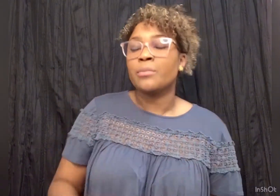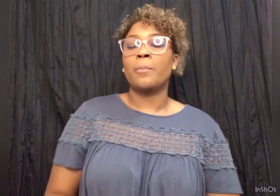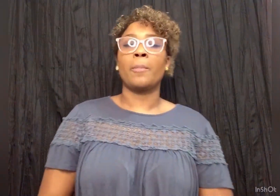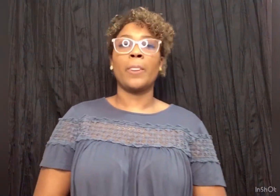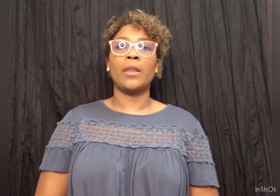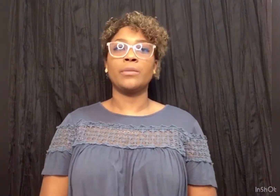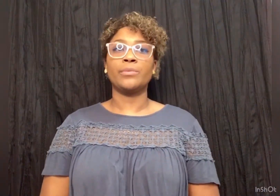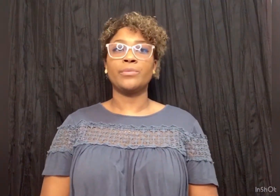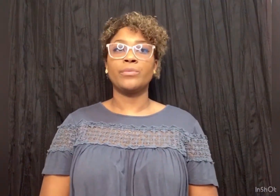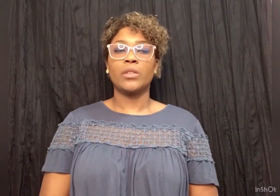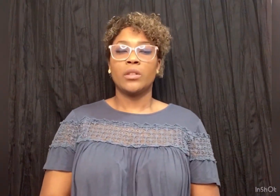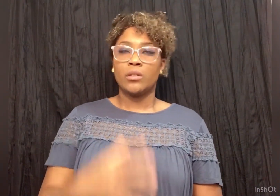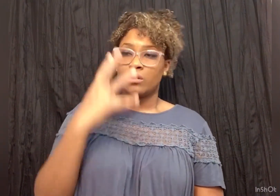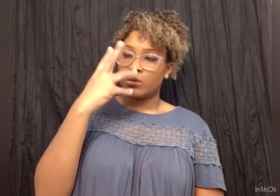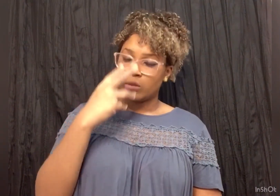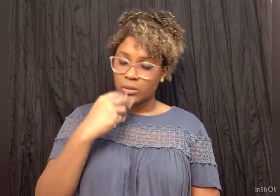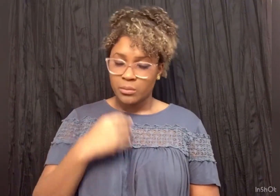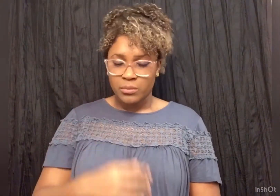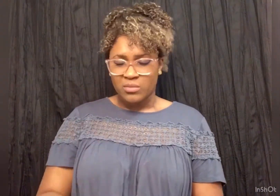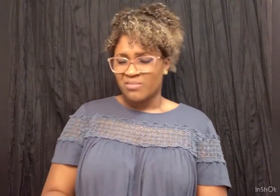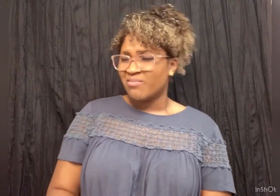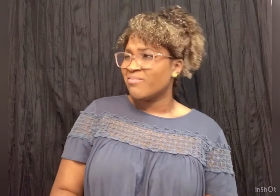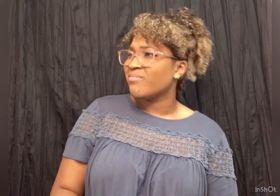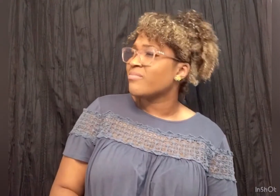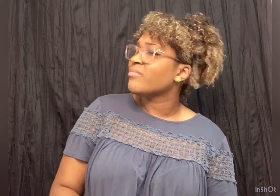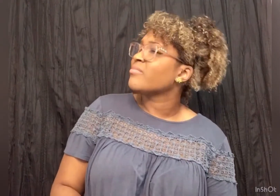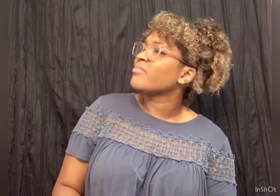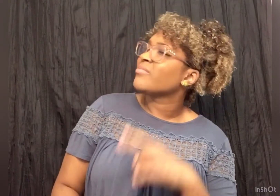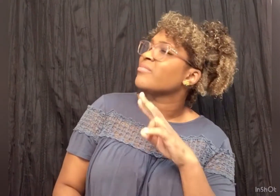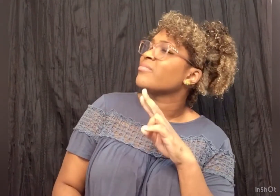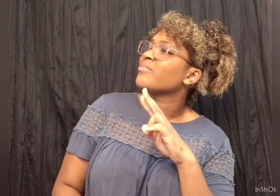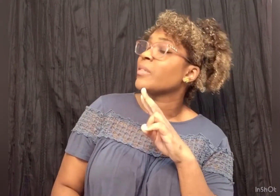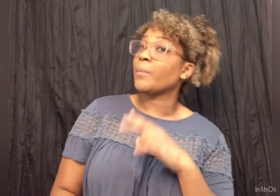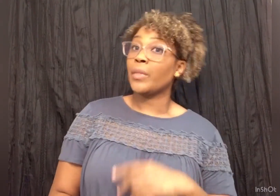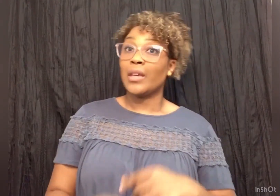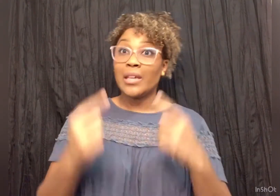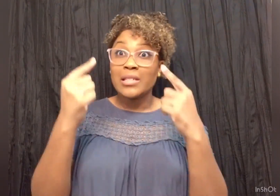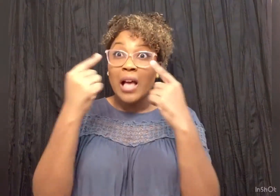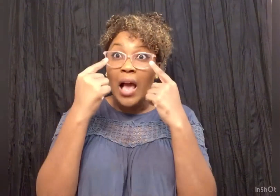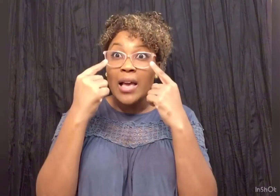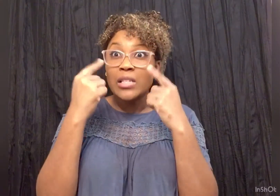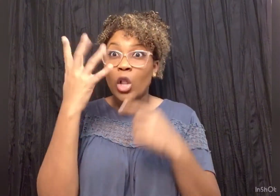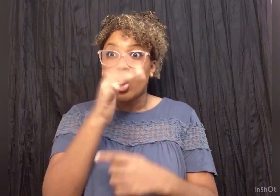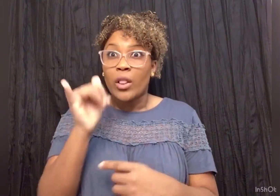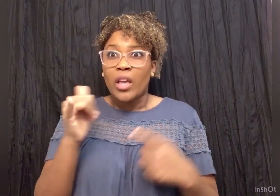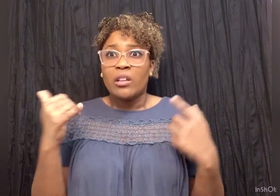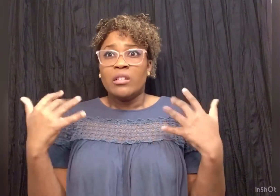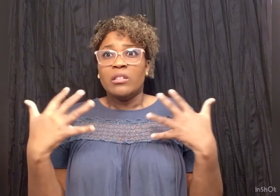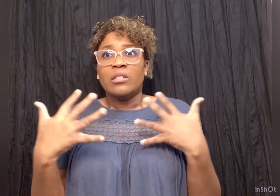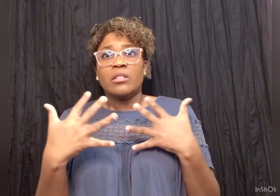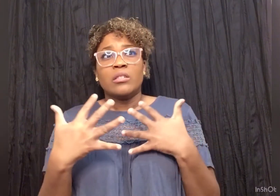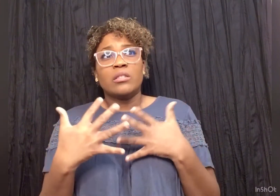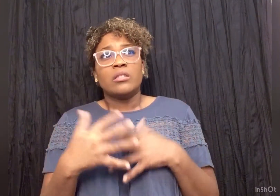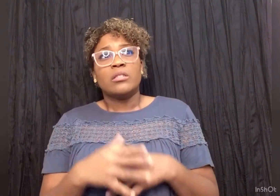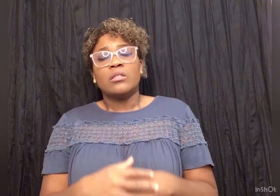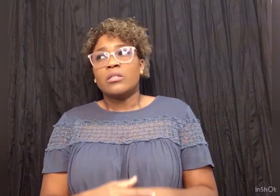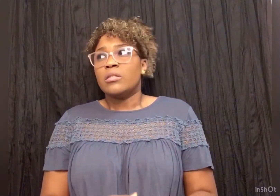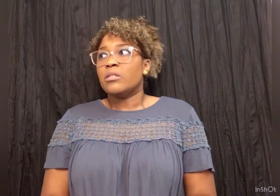Half asleep, he was staring at me. His eyes filled with terror, as though he expected me to